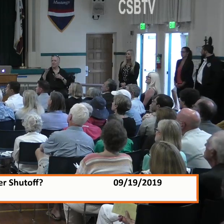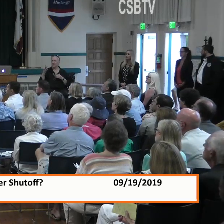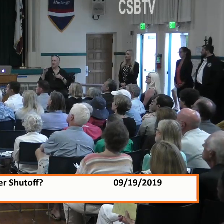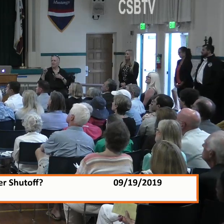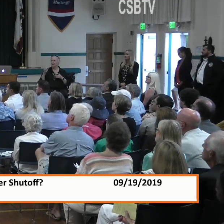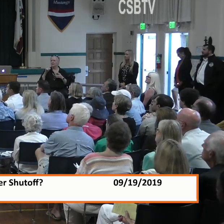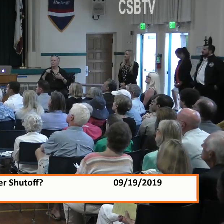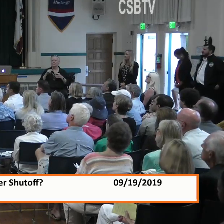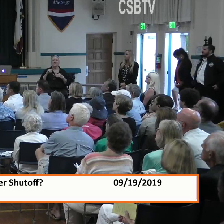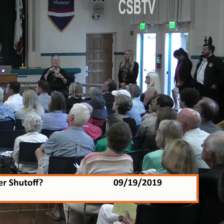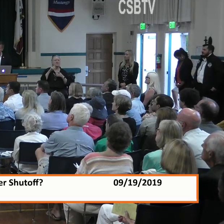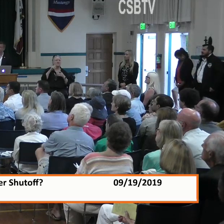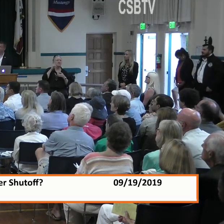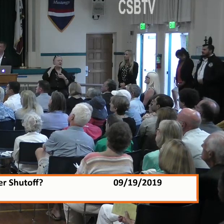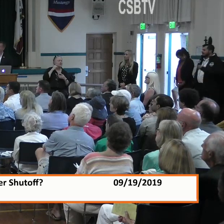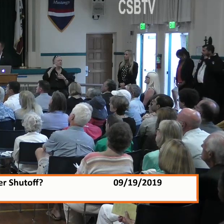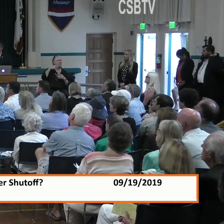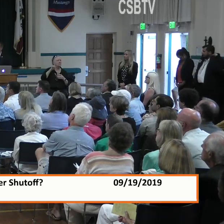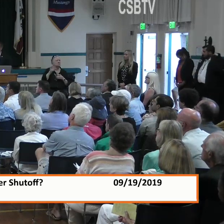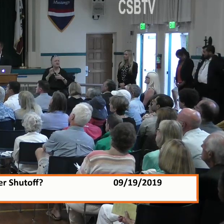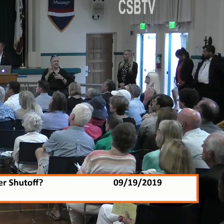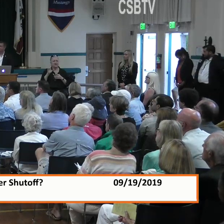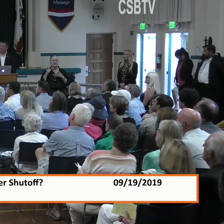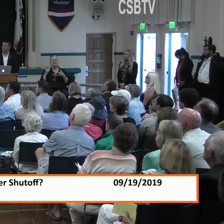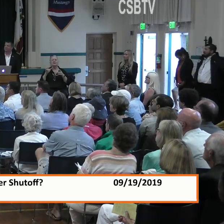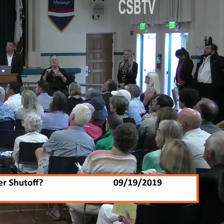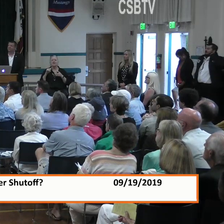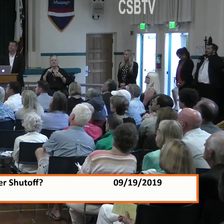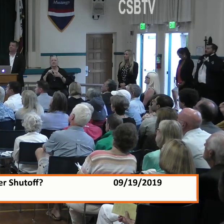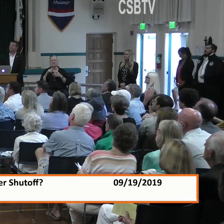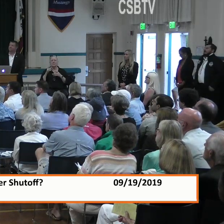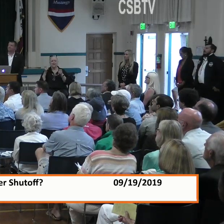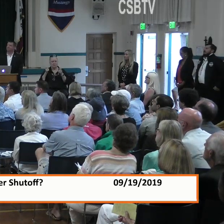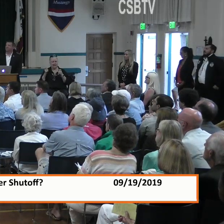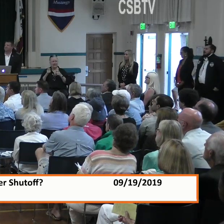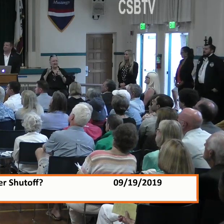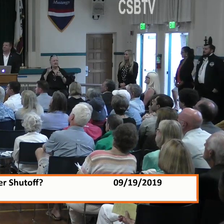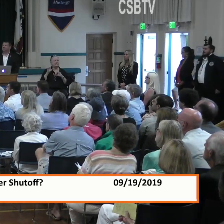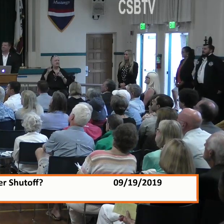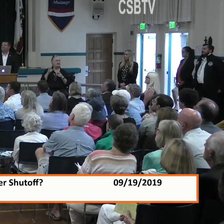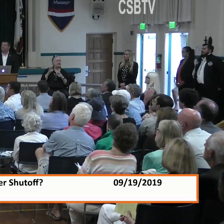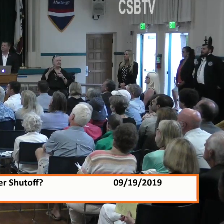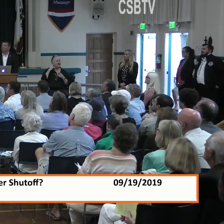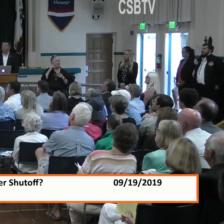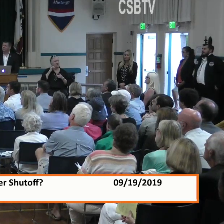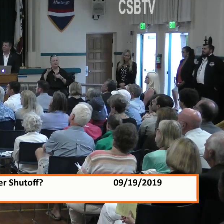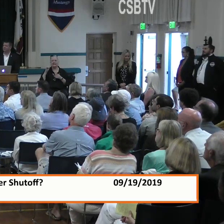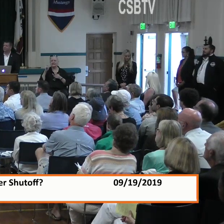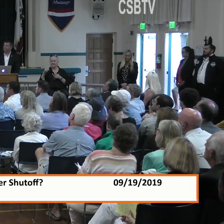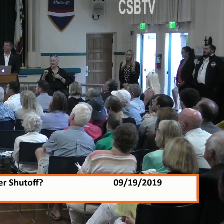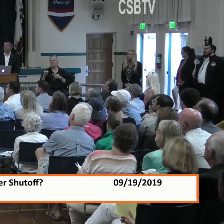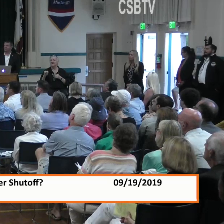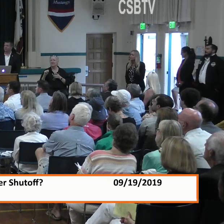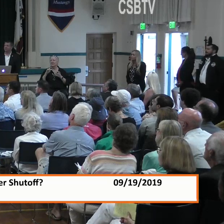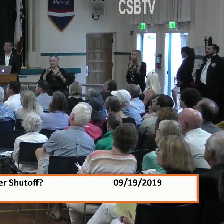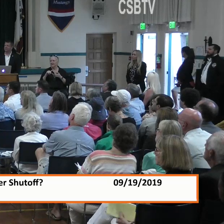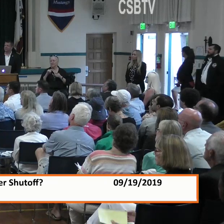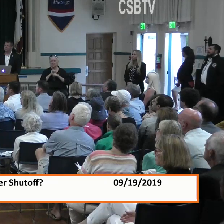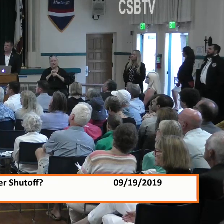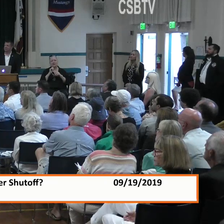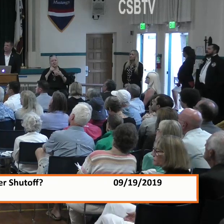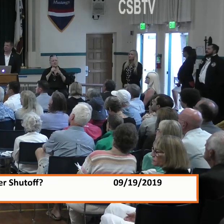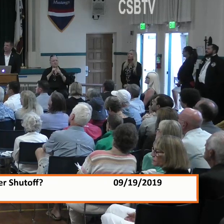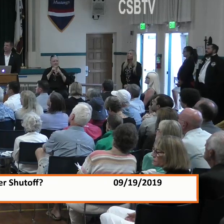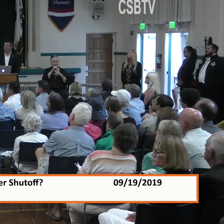Public Utilities Commission. We are Southern California Edison's regulator, and we're working closely with them and a number of